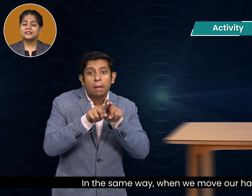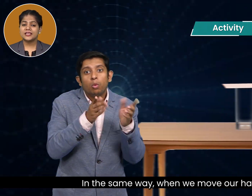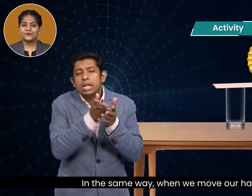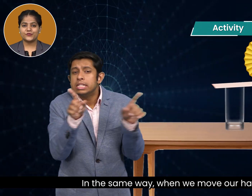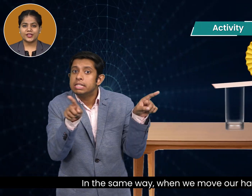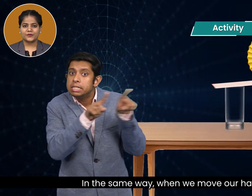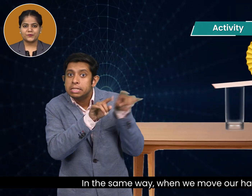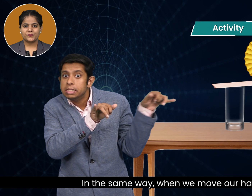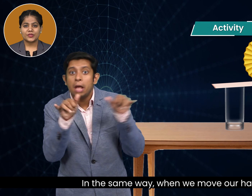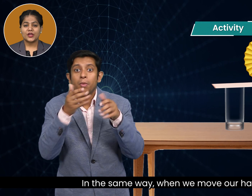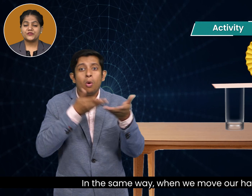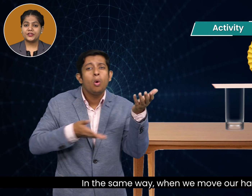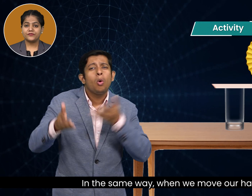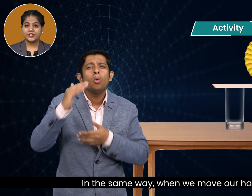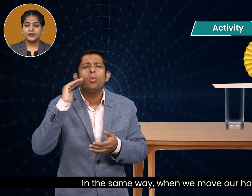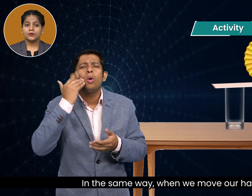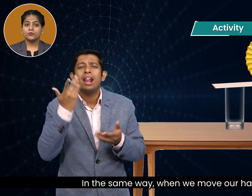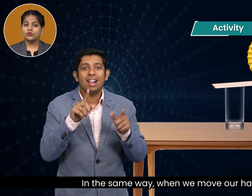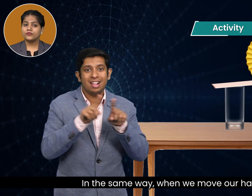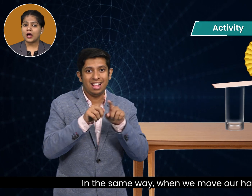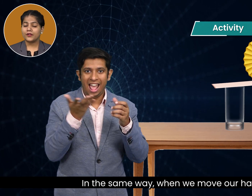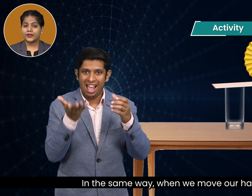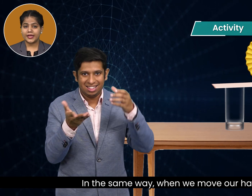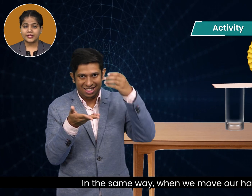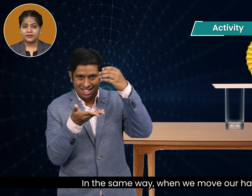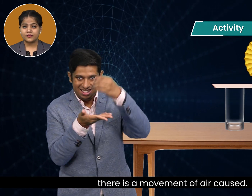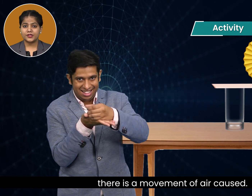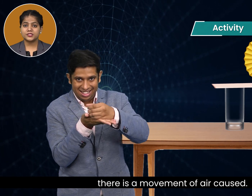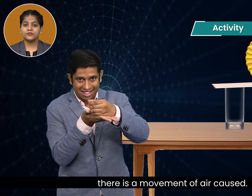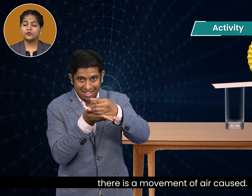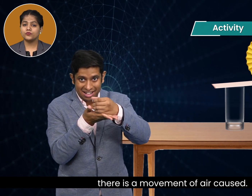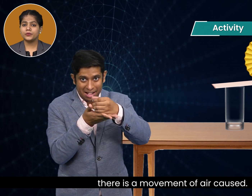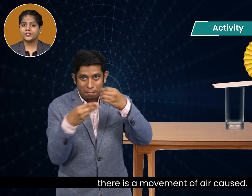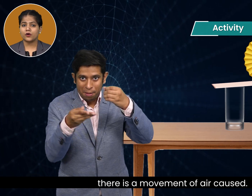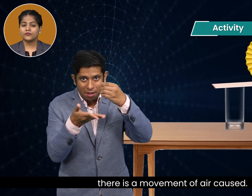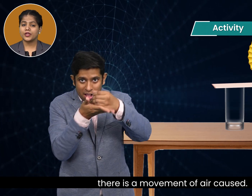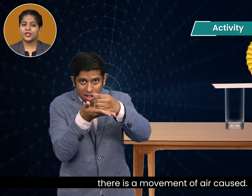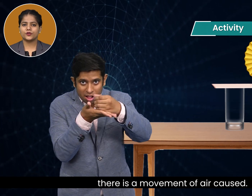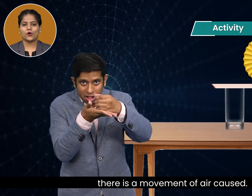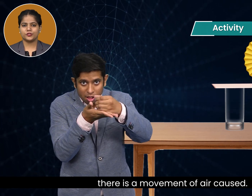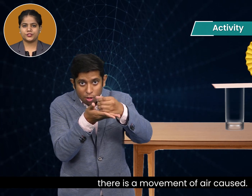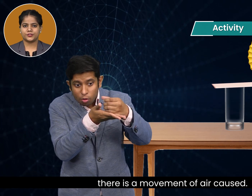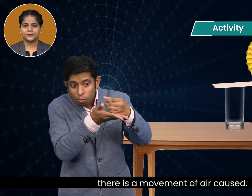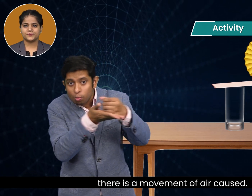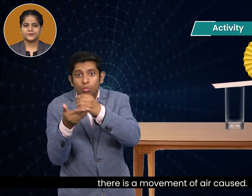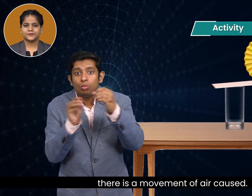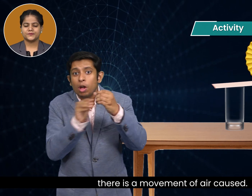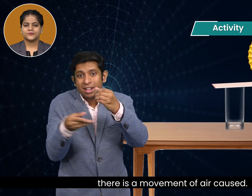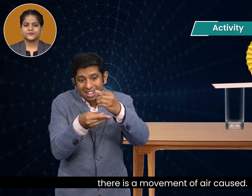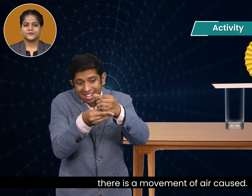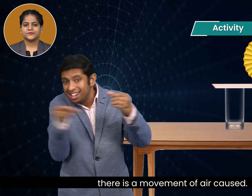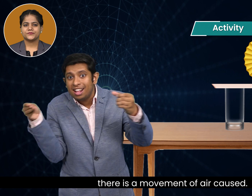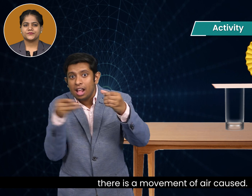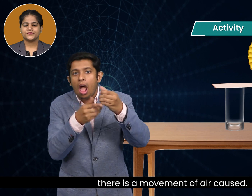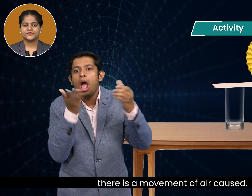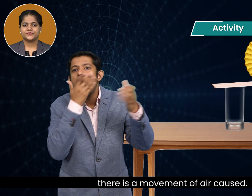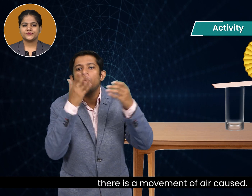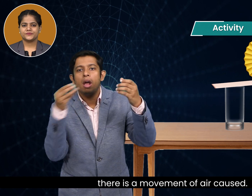In the same way, when we move our hand, there is a movement of air caused.